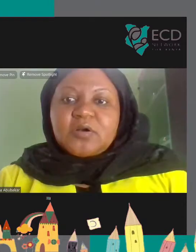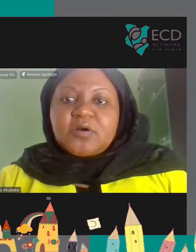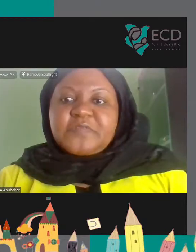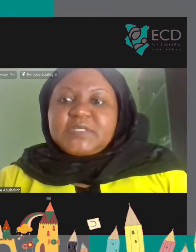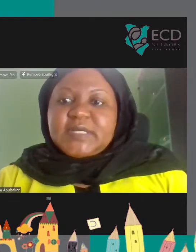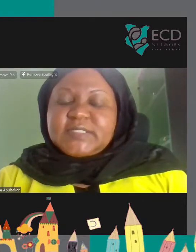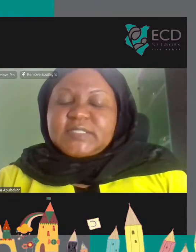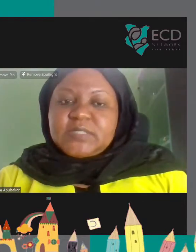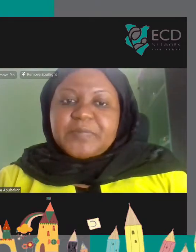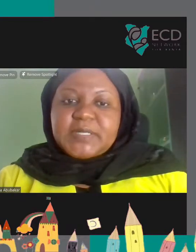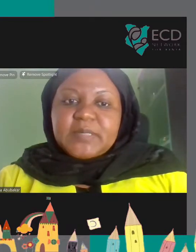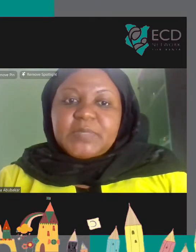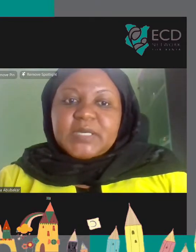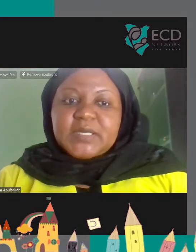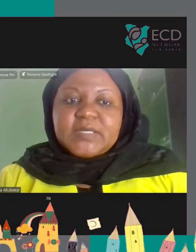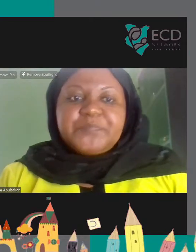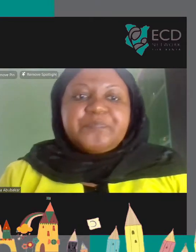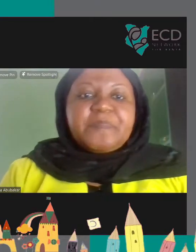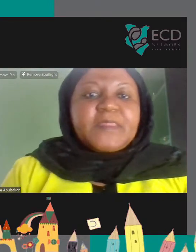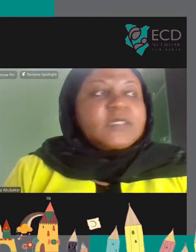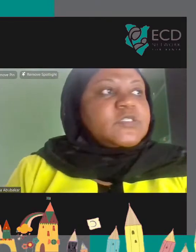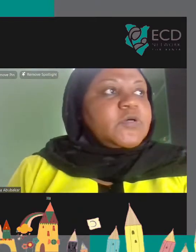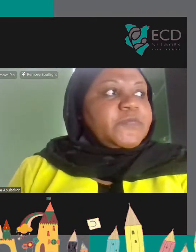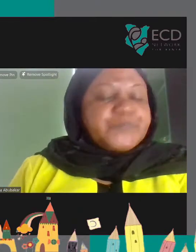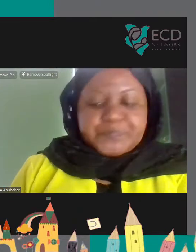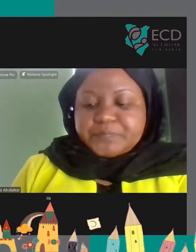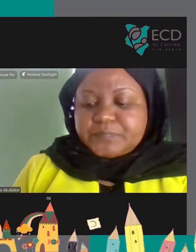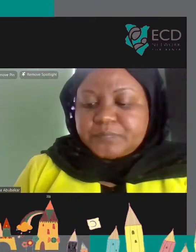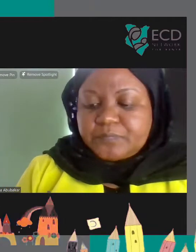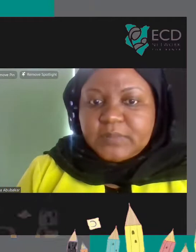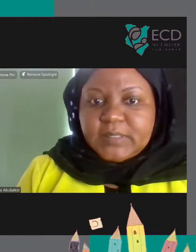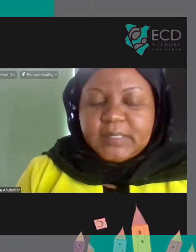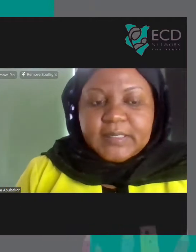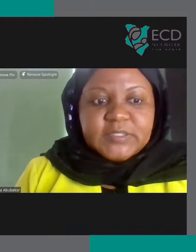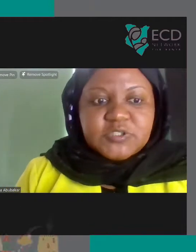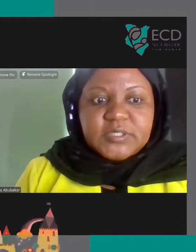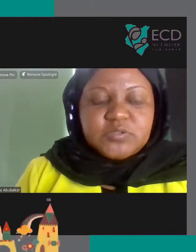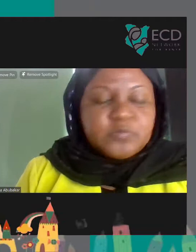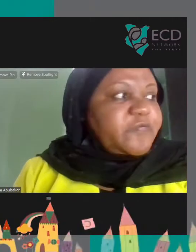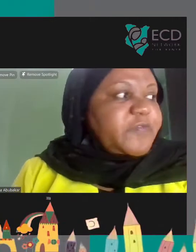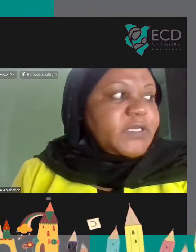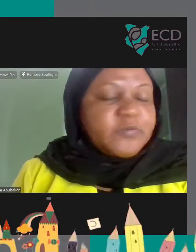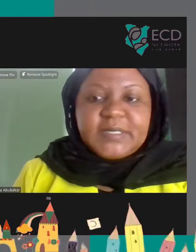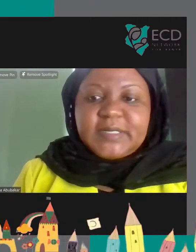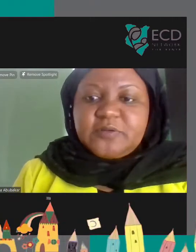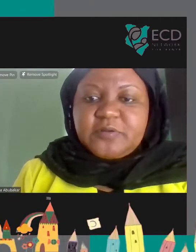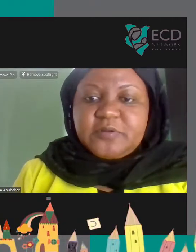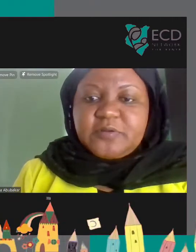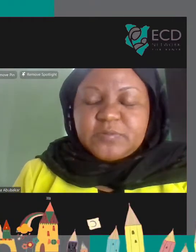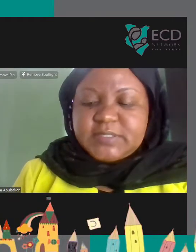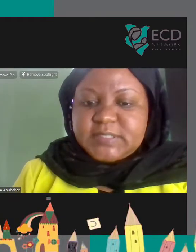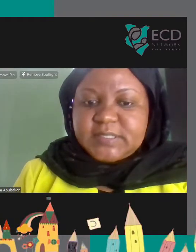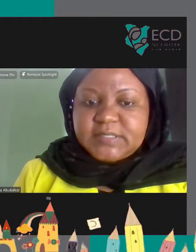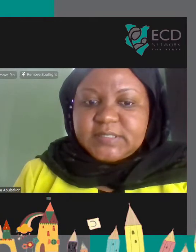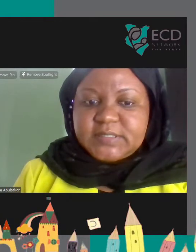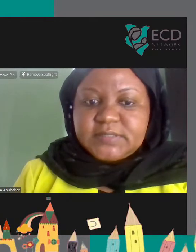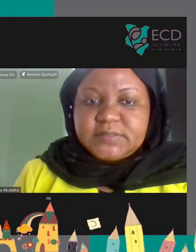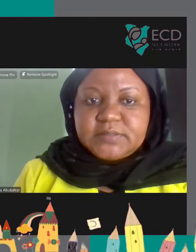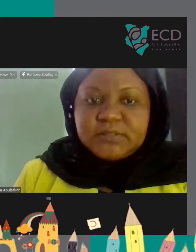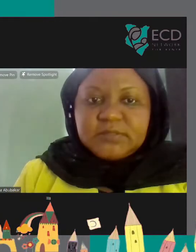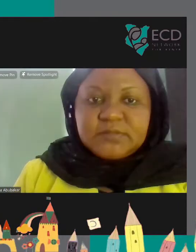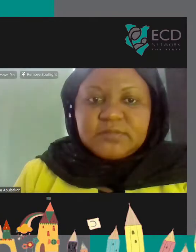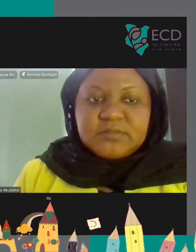the COVID-19 pandemic. So I'll try to move very quickly. I know there is quite